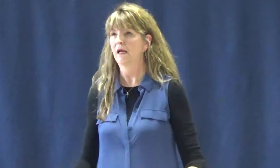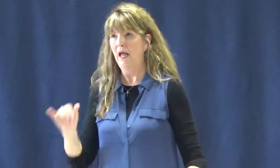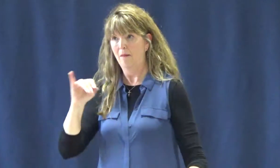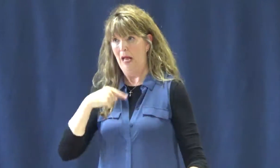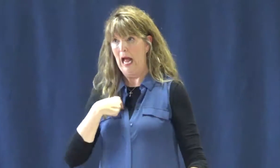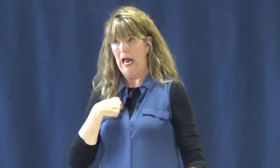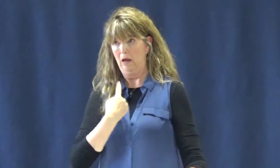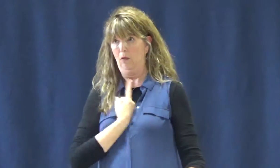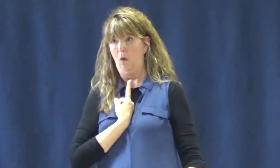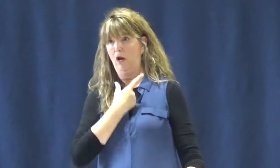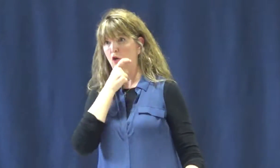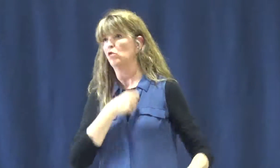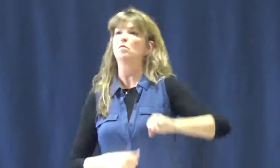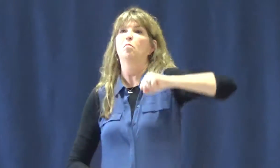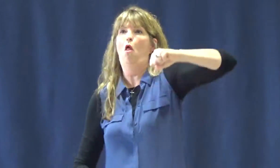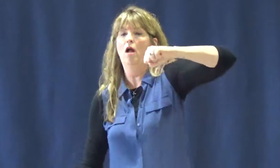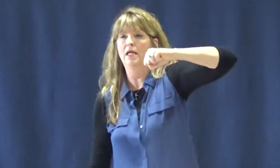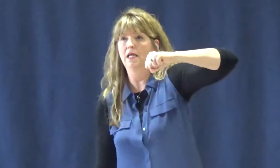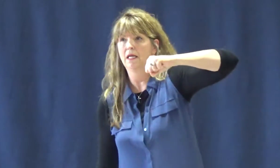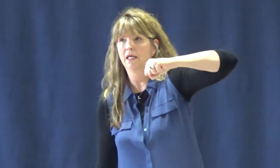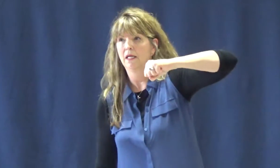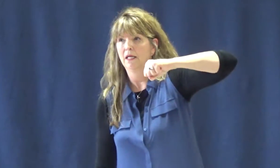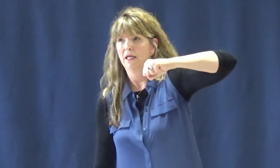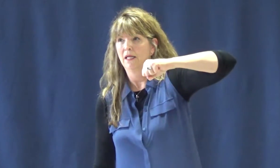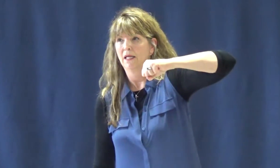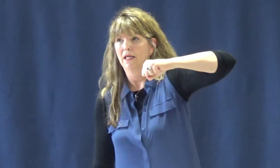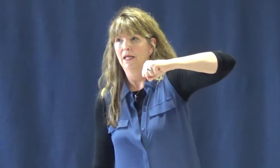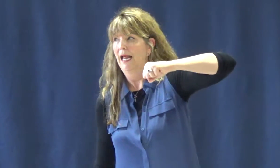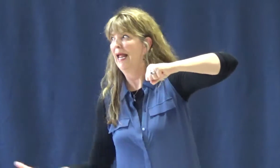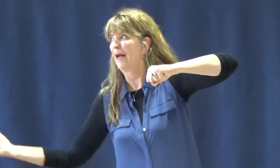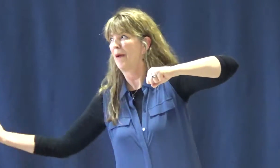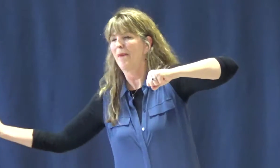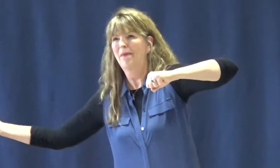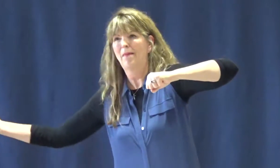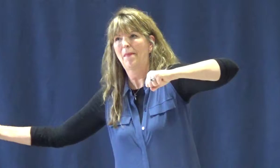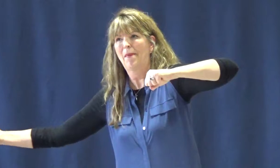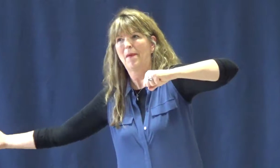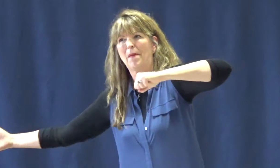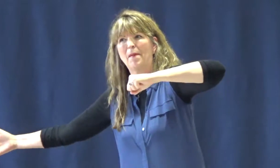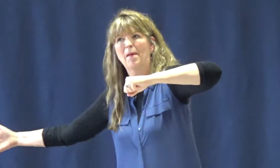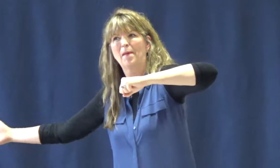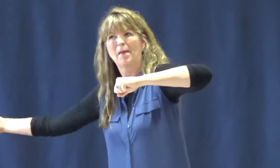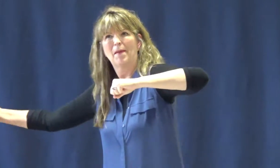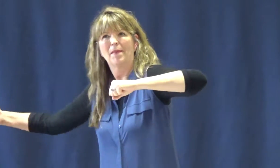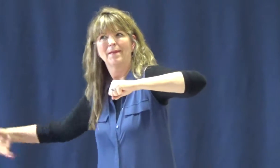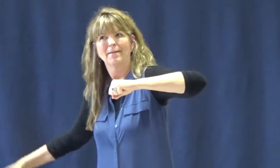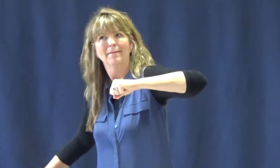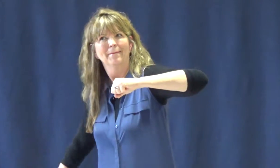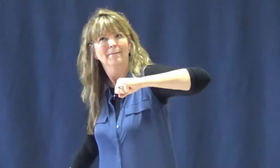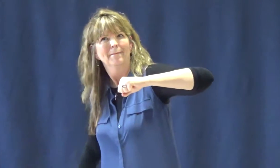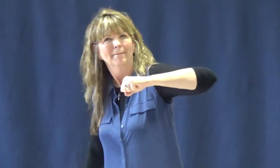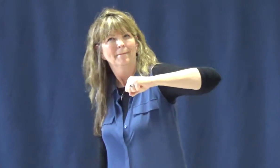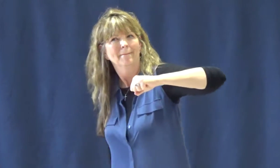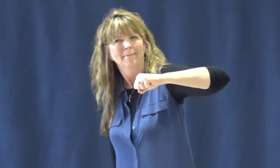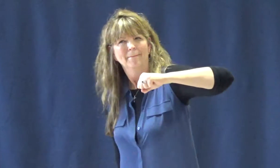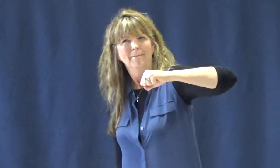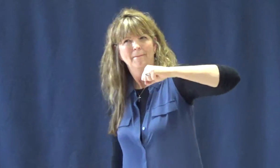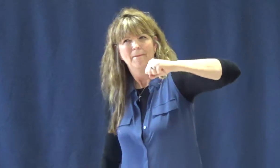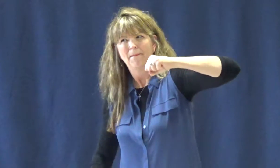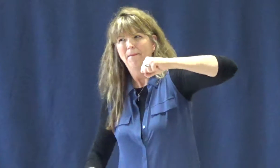peace? Am I the one who am blocking others and saying, okay, come on my side,